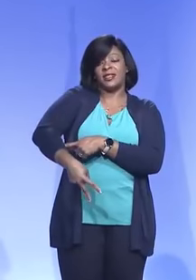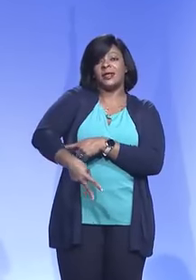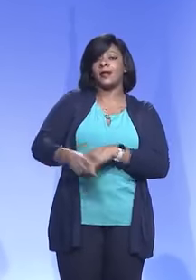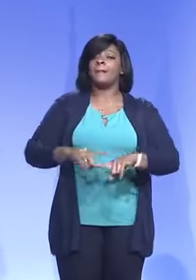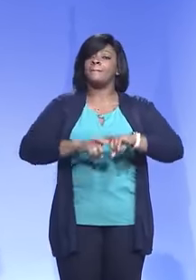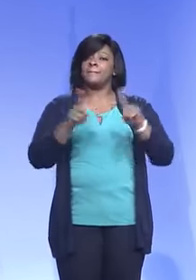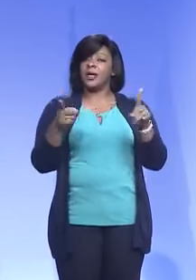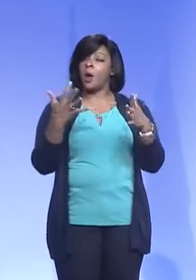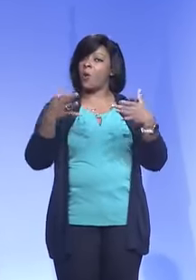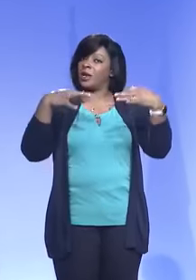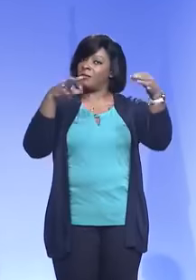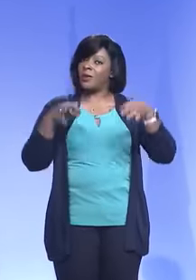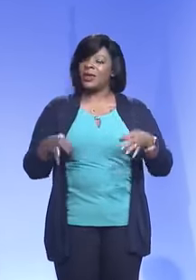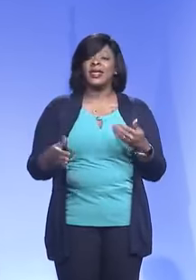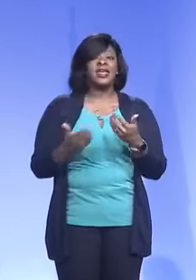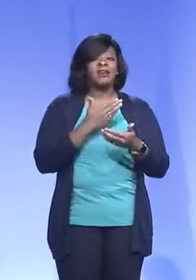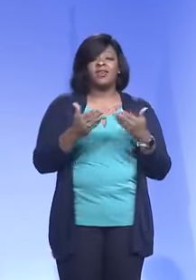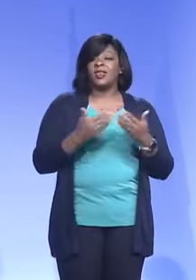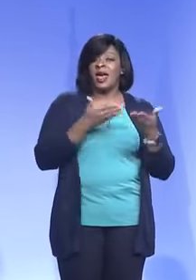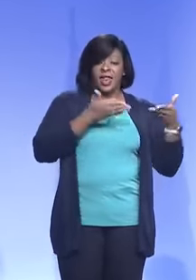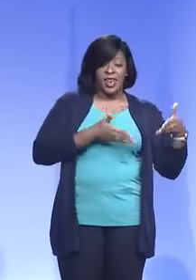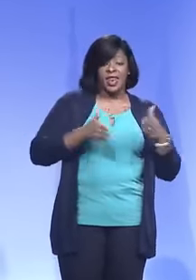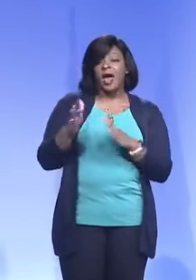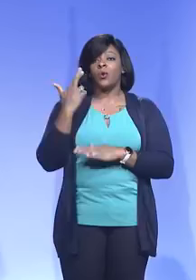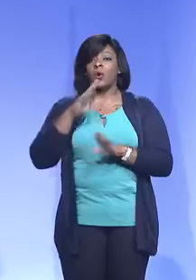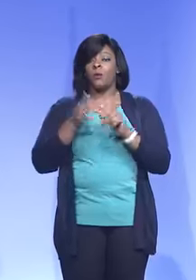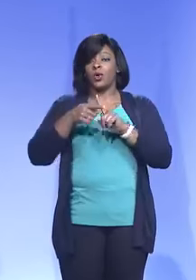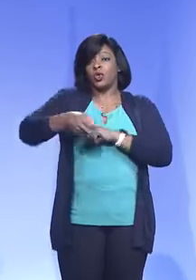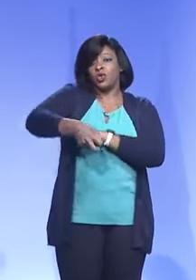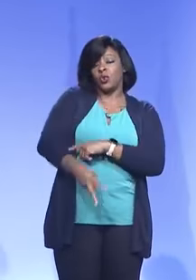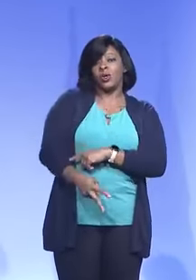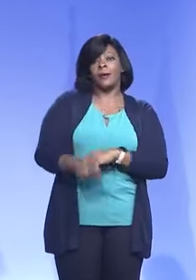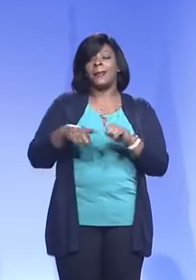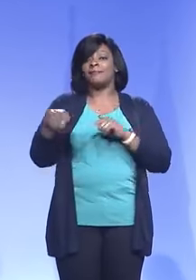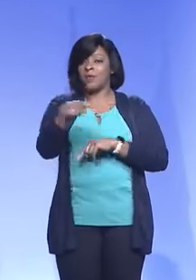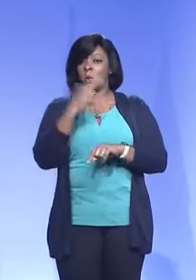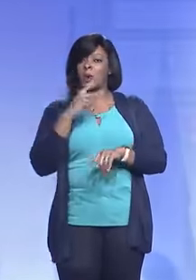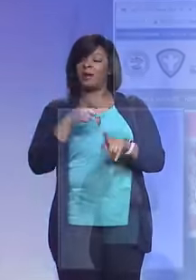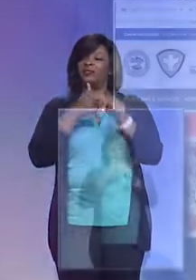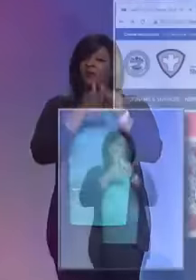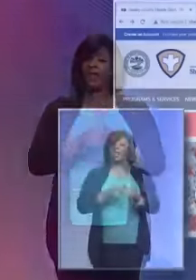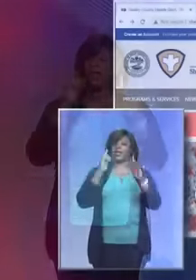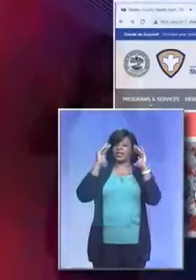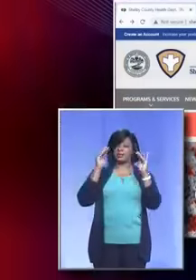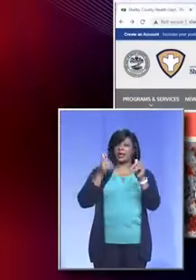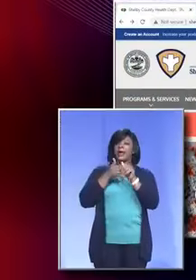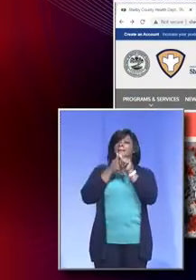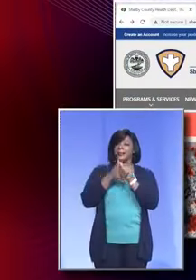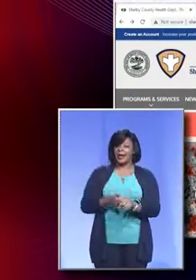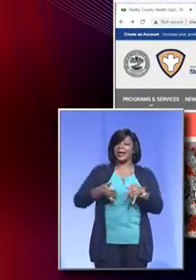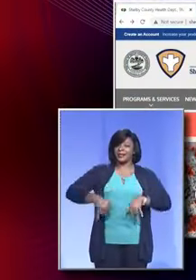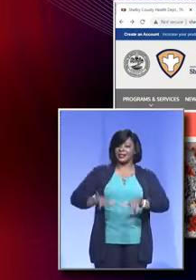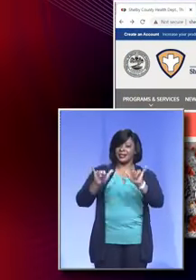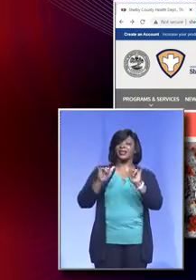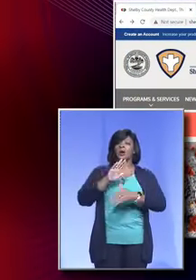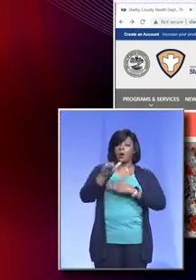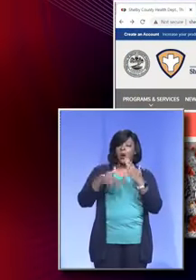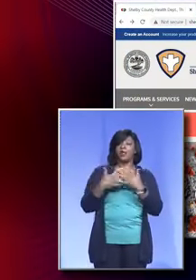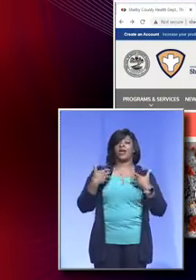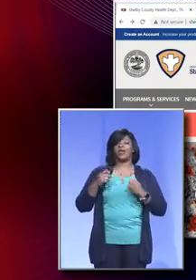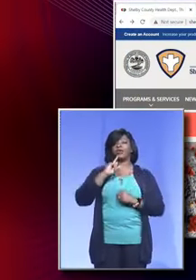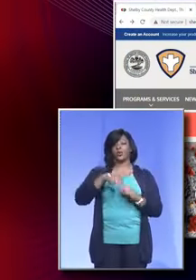However, I want to point out that even though they're allowed to be open, there's an expectation of compliance and adherence to all of the